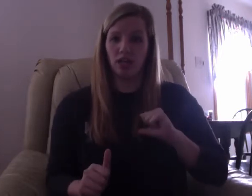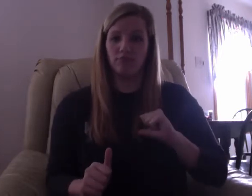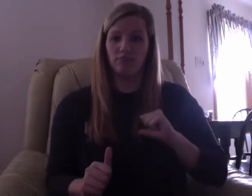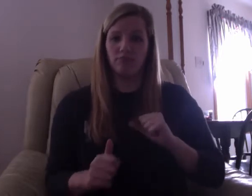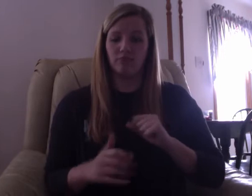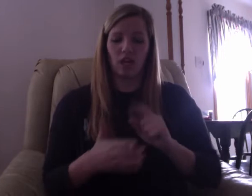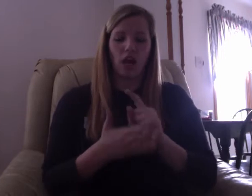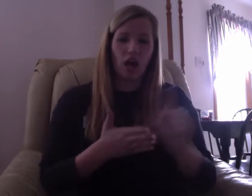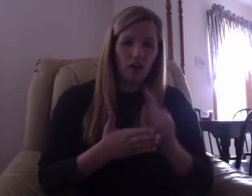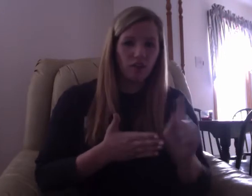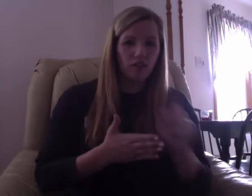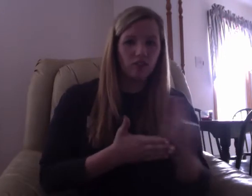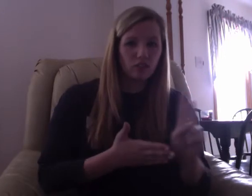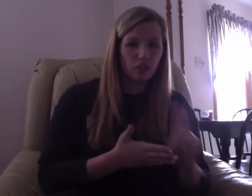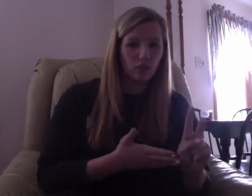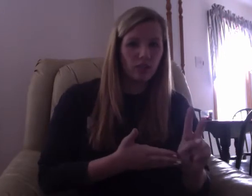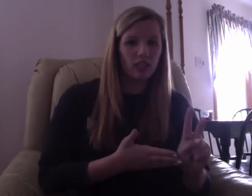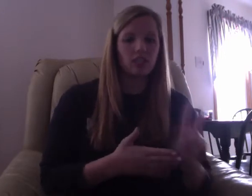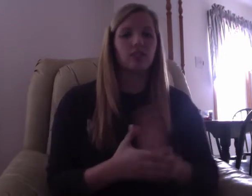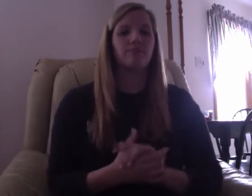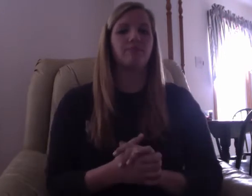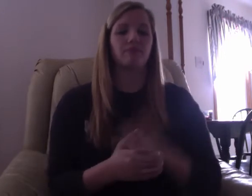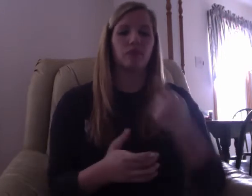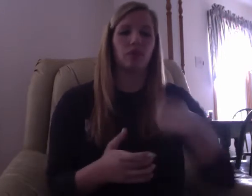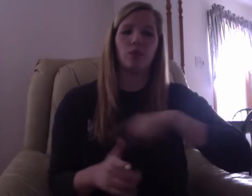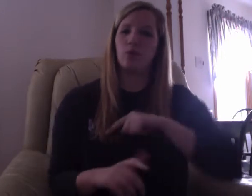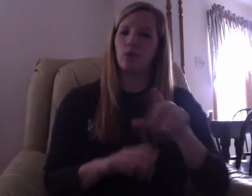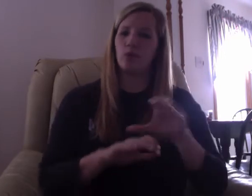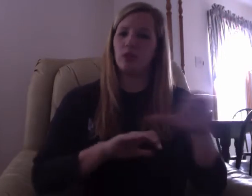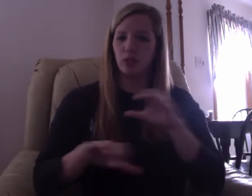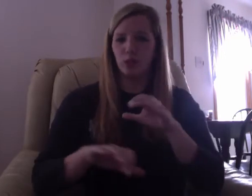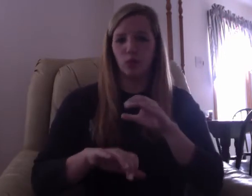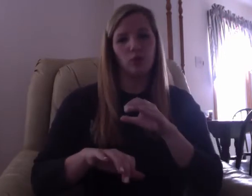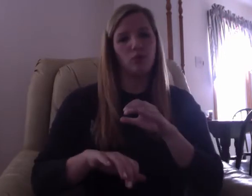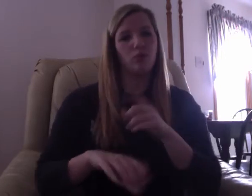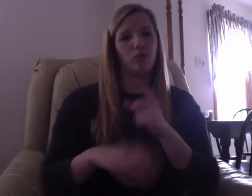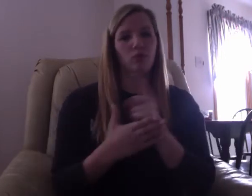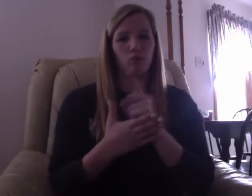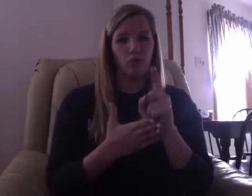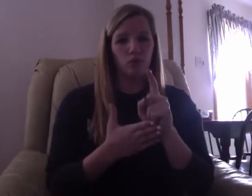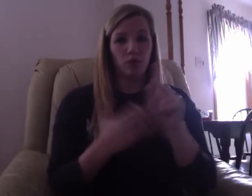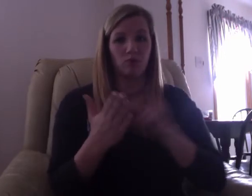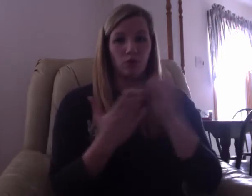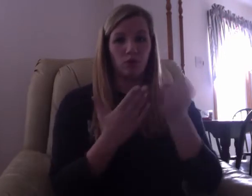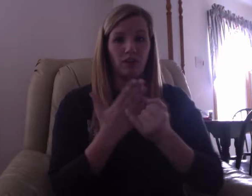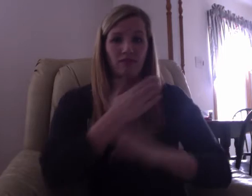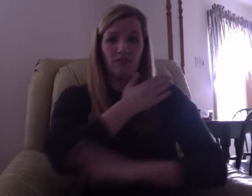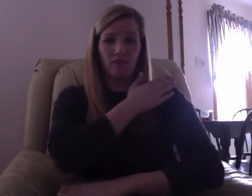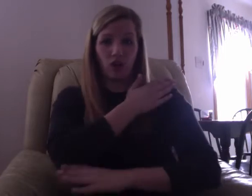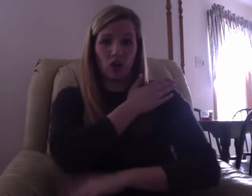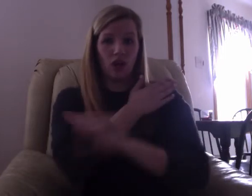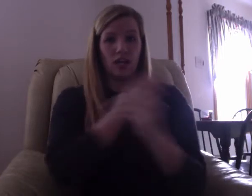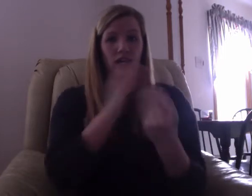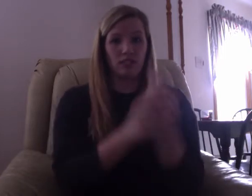do a 1 week long program in the fall and the spring. In the fall we do Coming Out Week